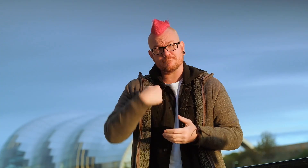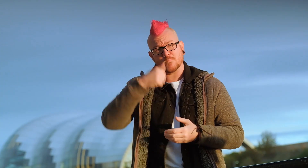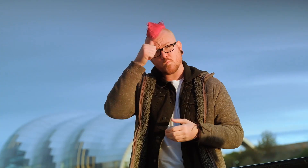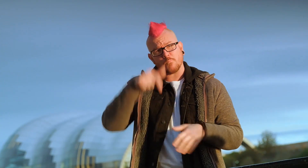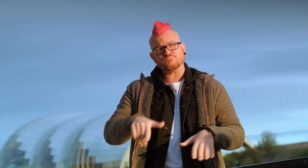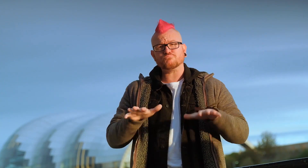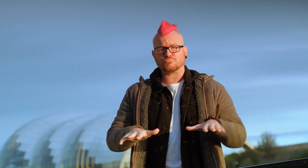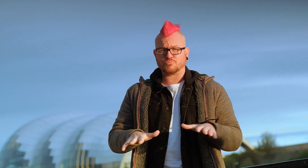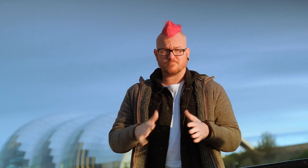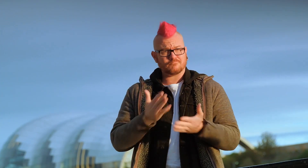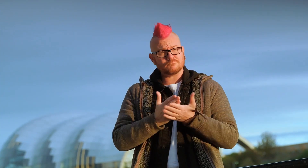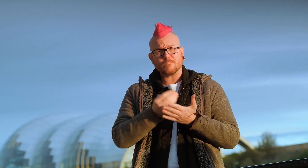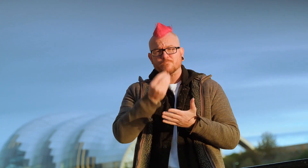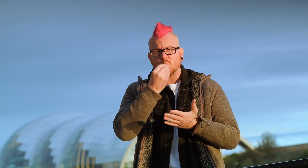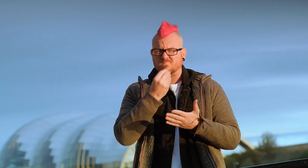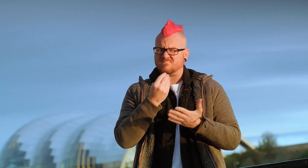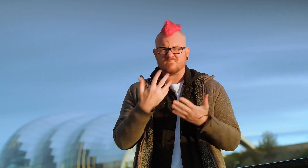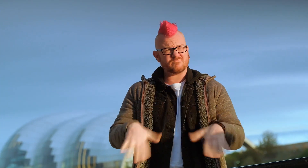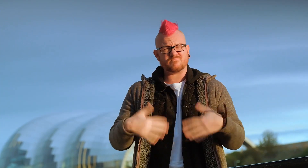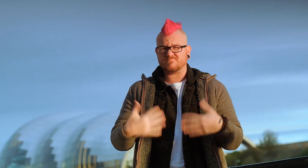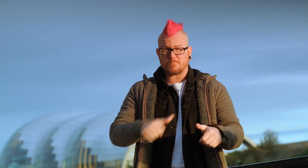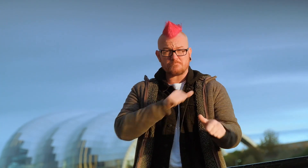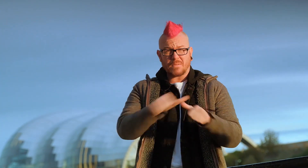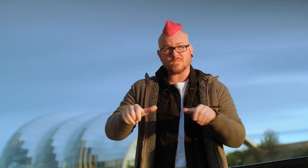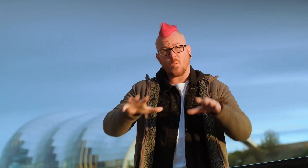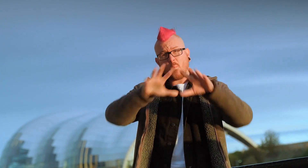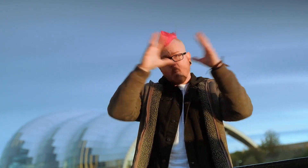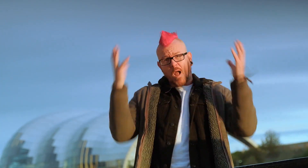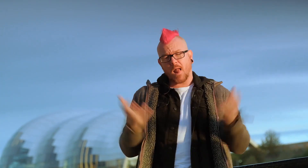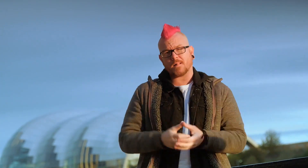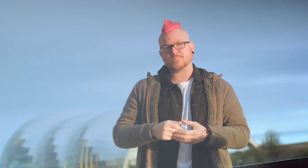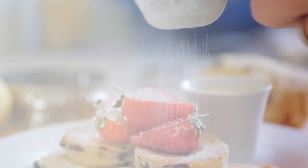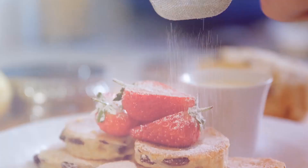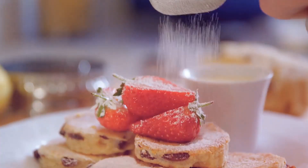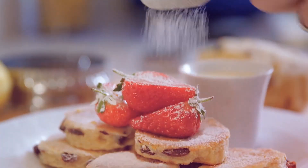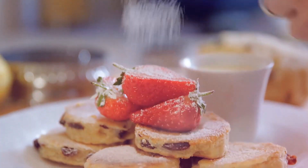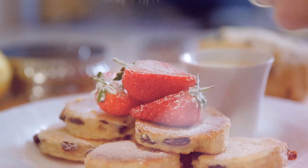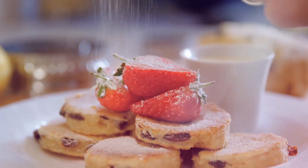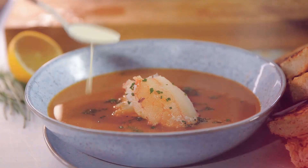I know that Britain truly has some of the best food in the world.